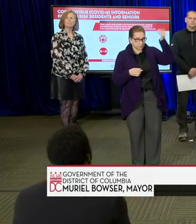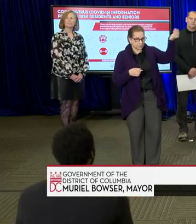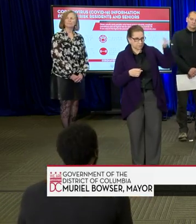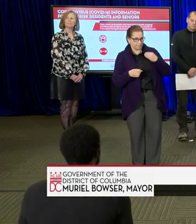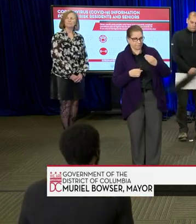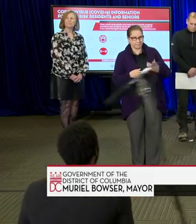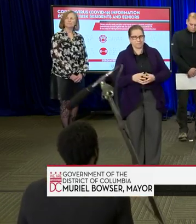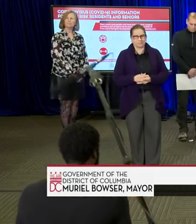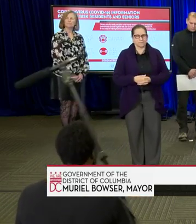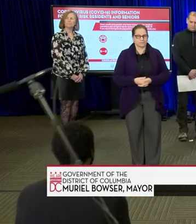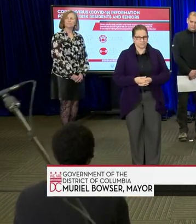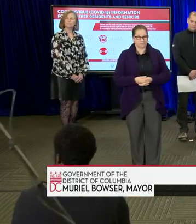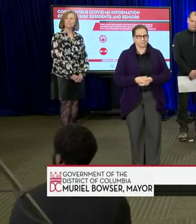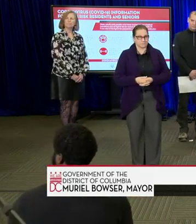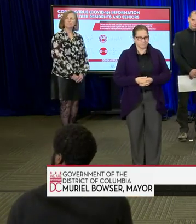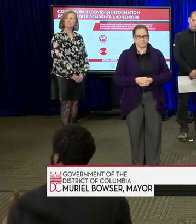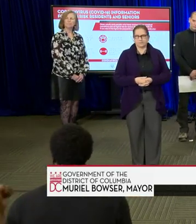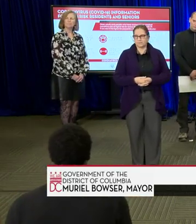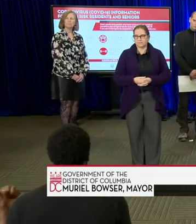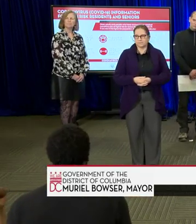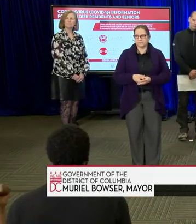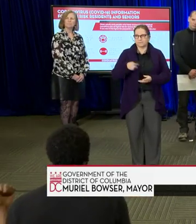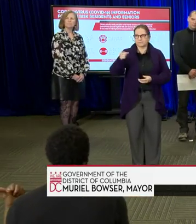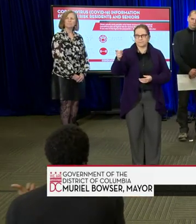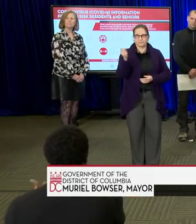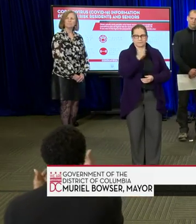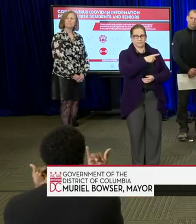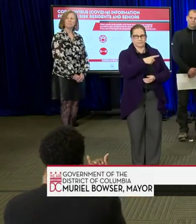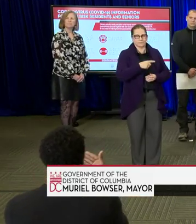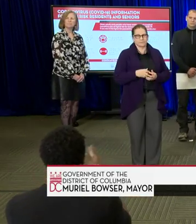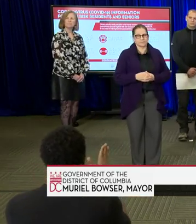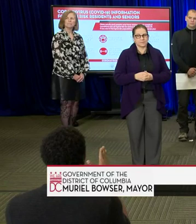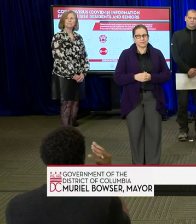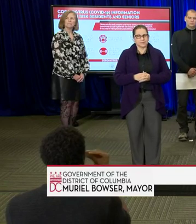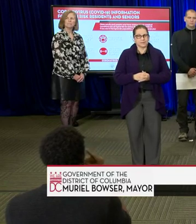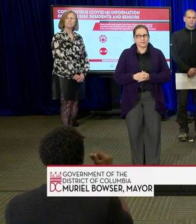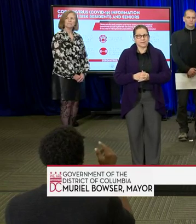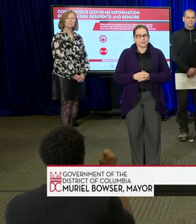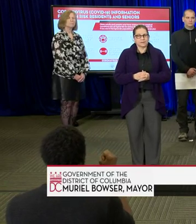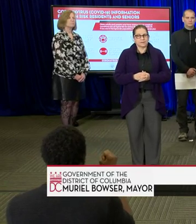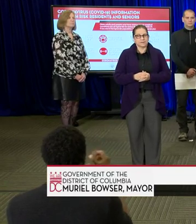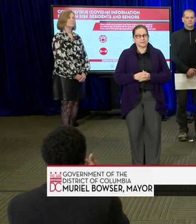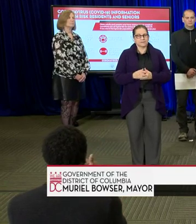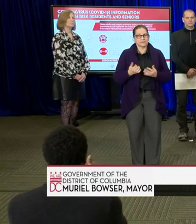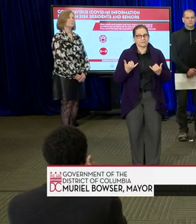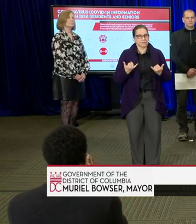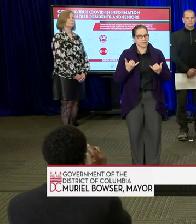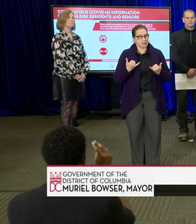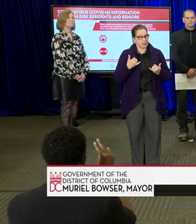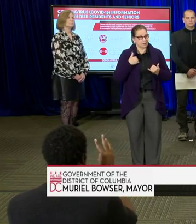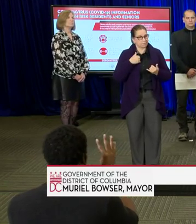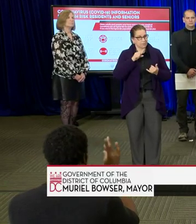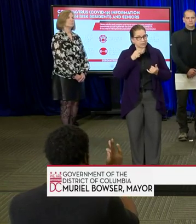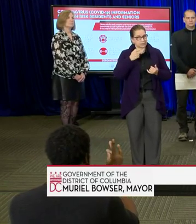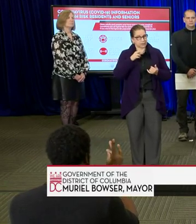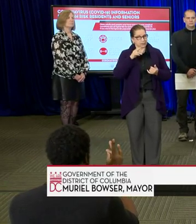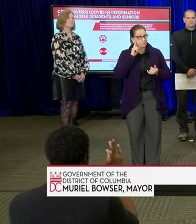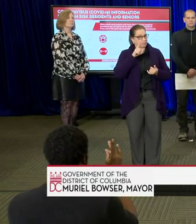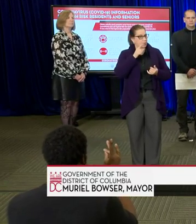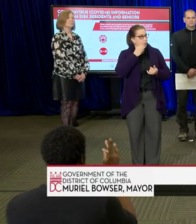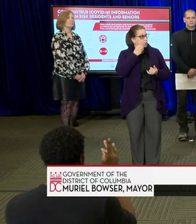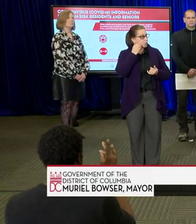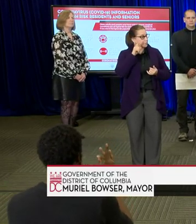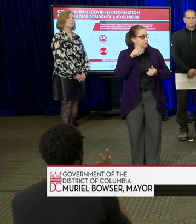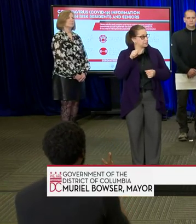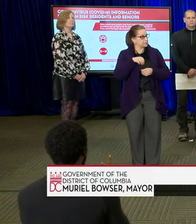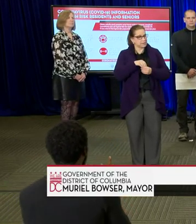Mayor, I understand that you've now opened homeless shelters 24/7. Is that correct? Oh, yes. So during